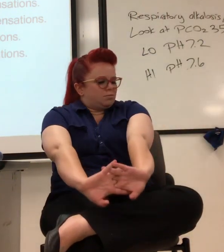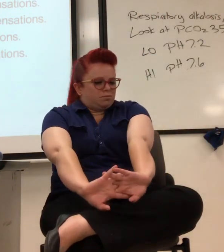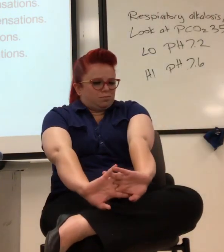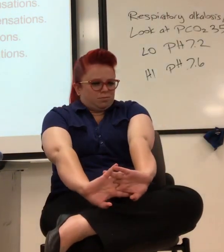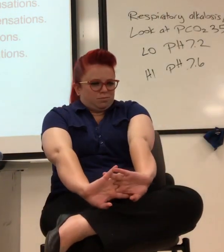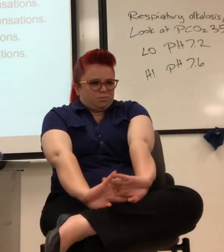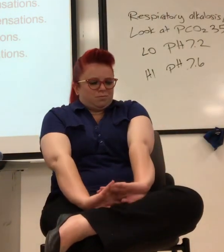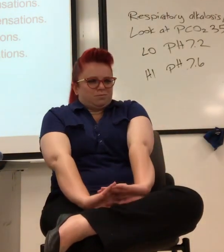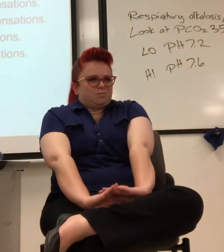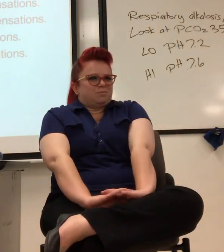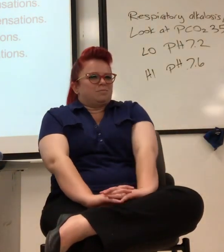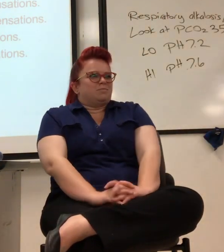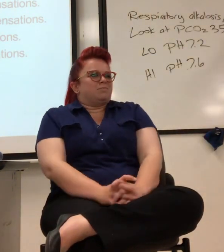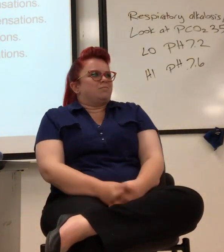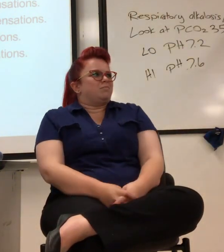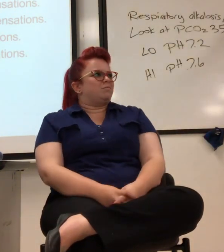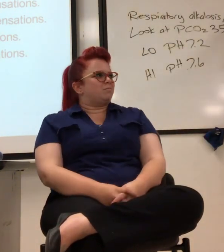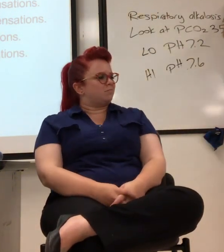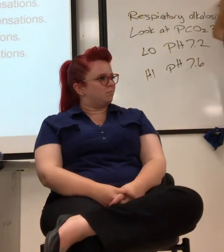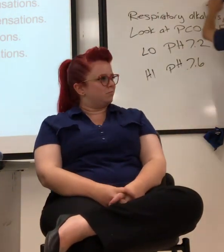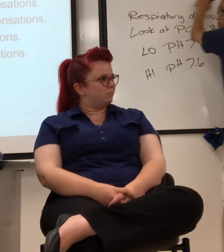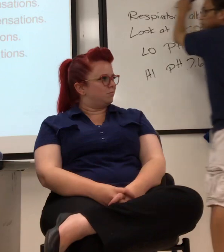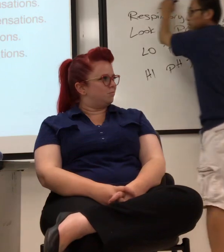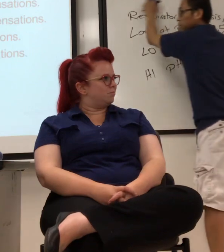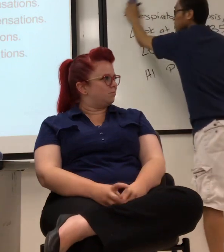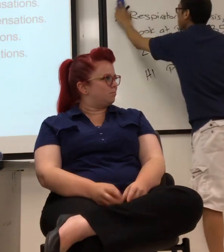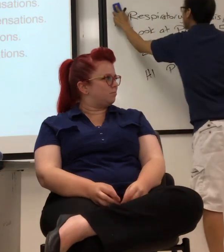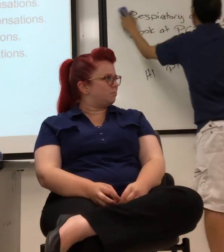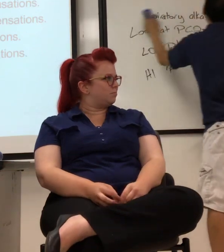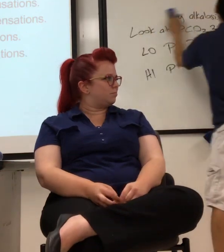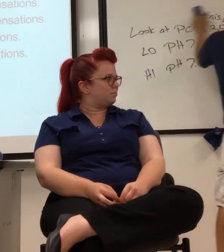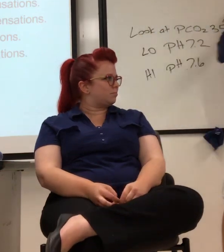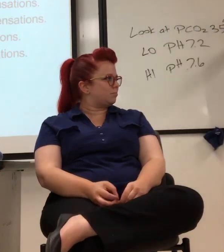compensate? So let me take you through that.